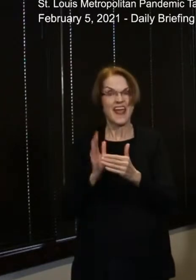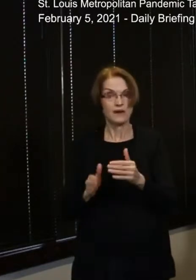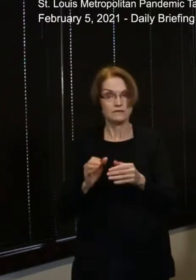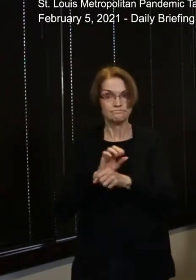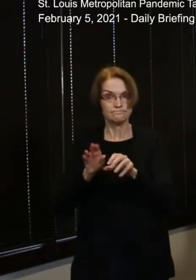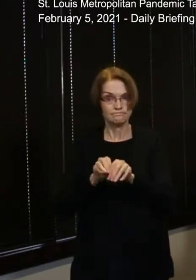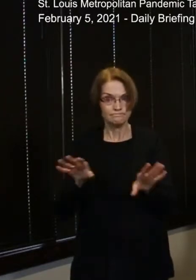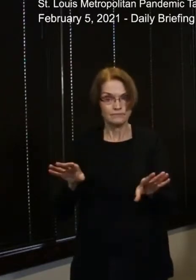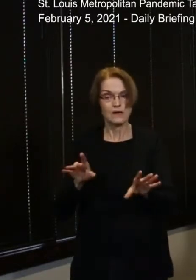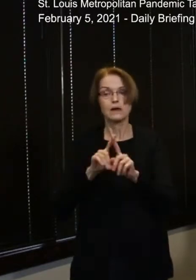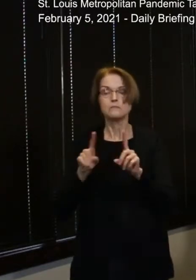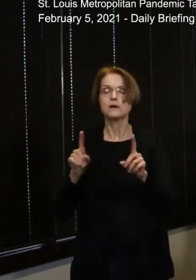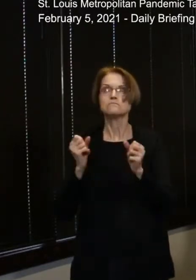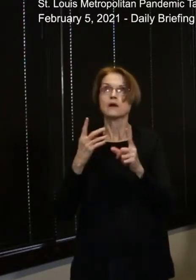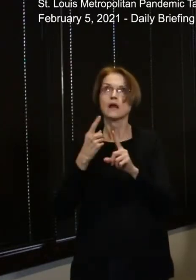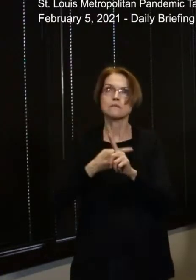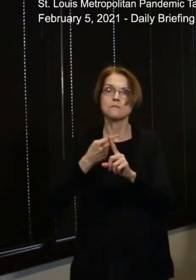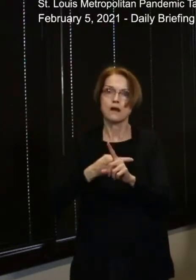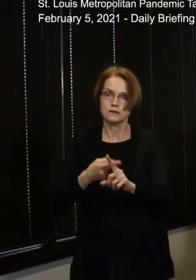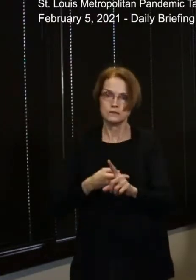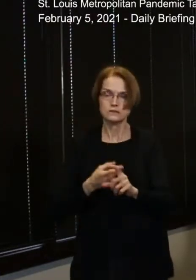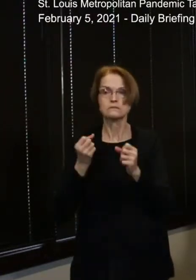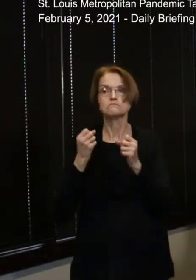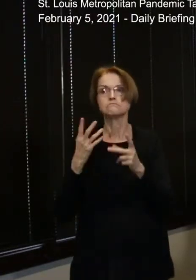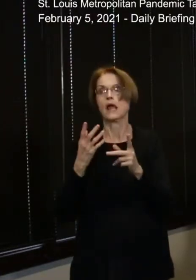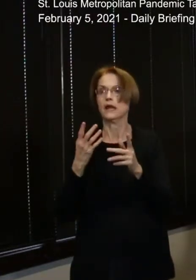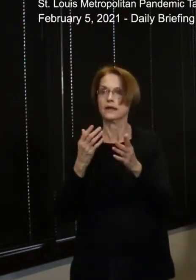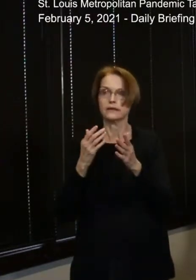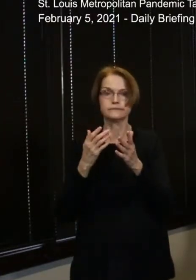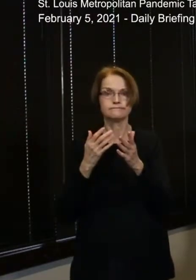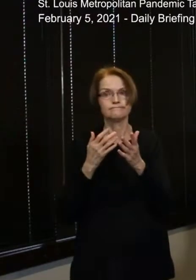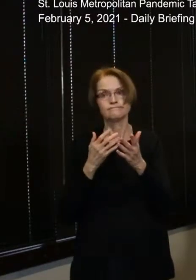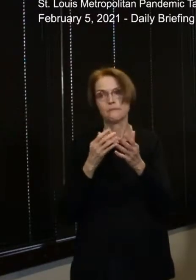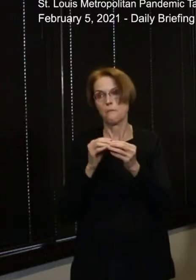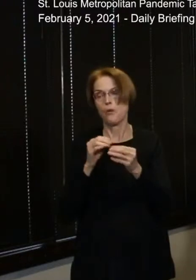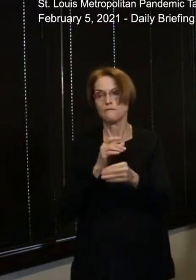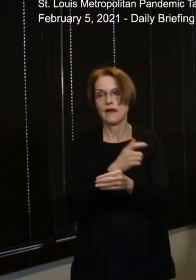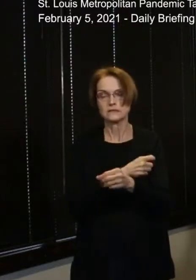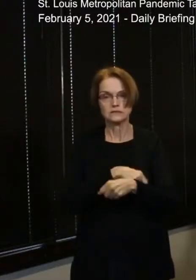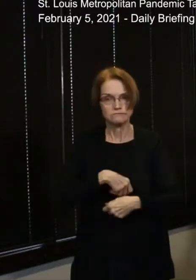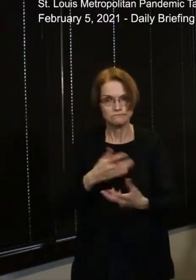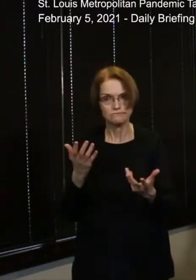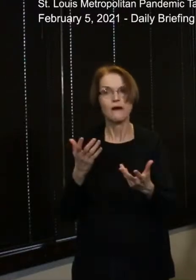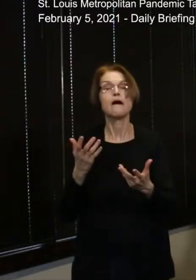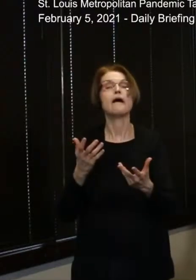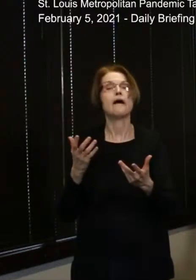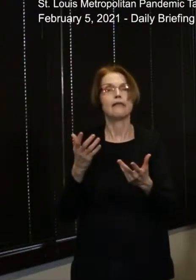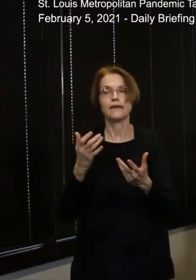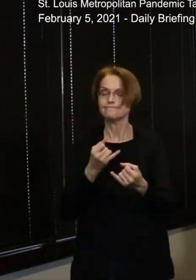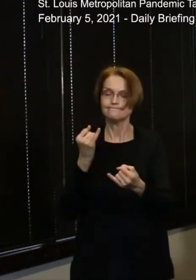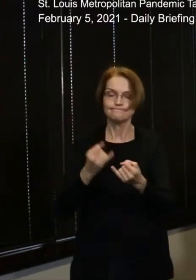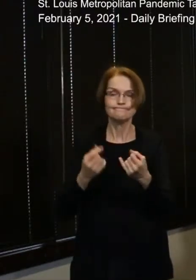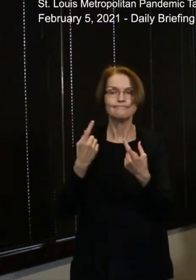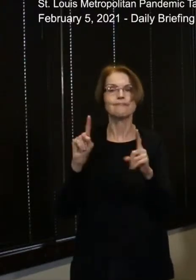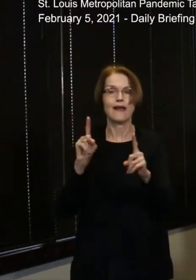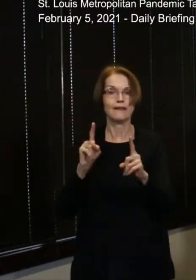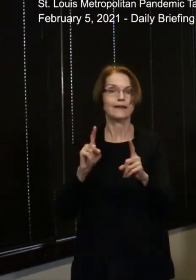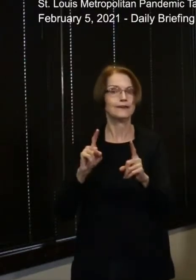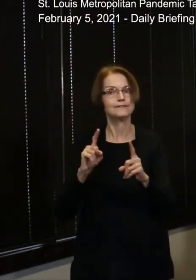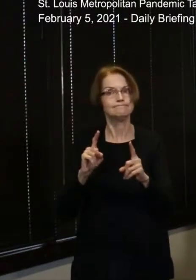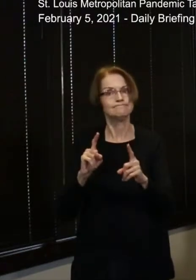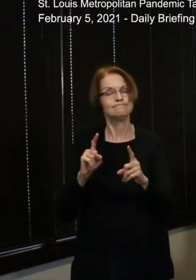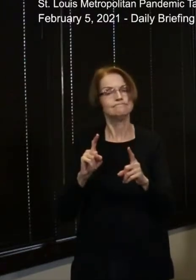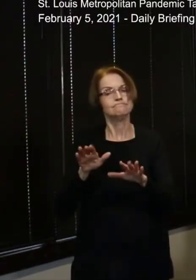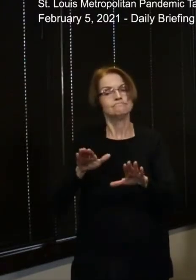we still have many months and many millions of vaccines to distribute before that happens. So in the meantime,